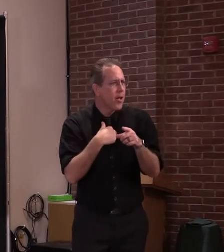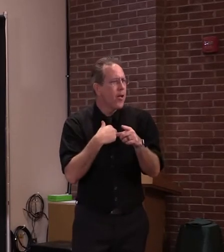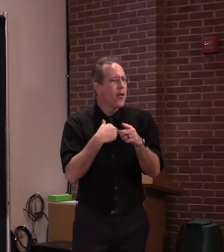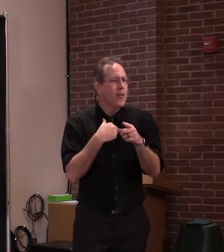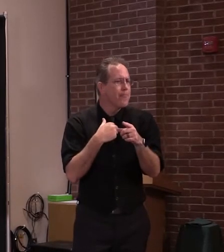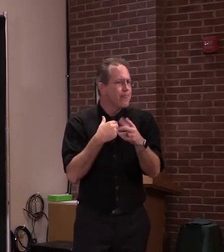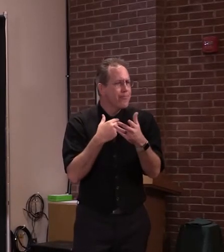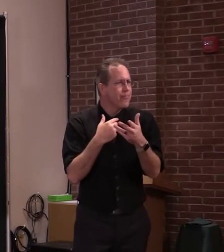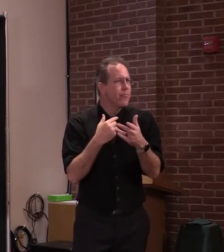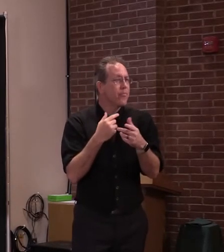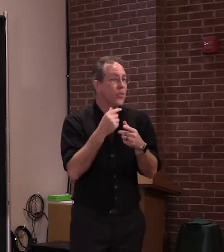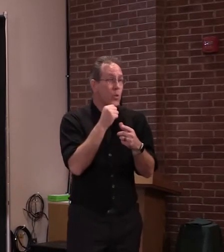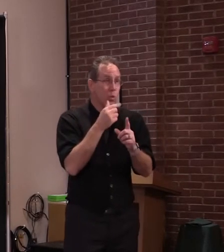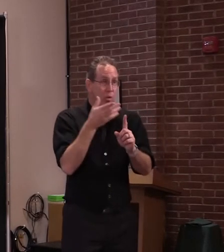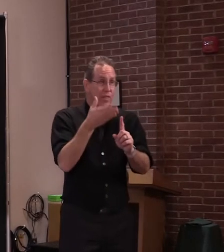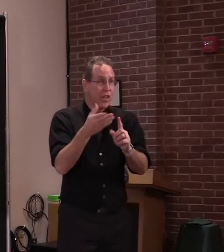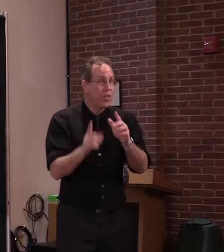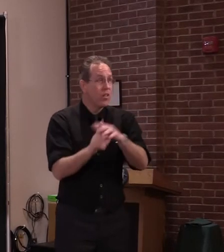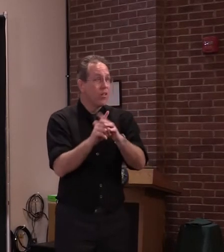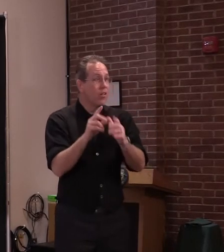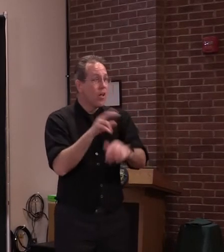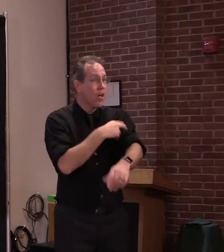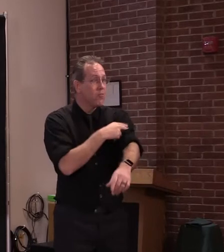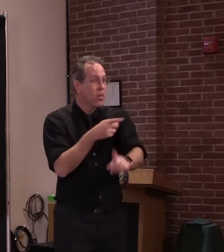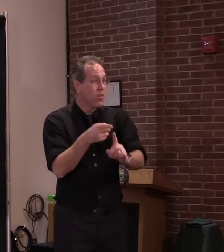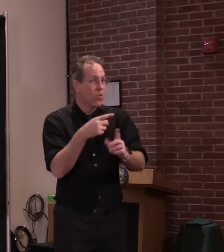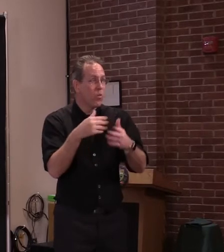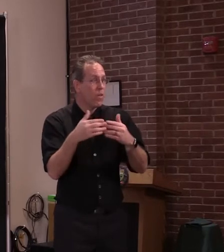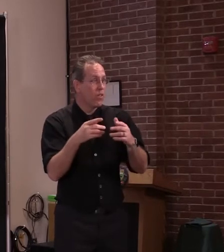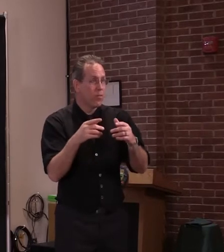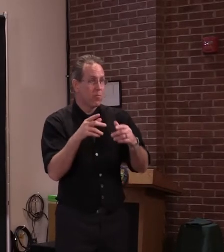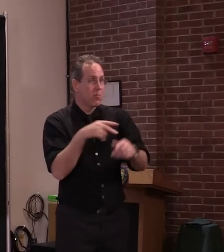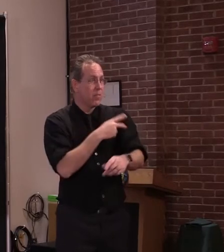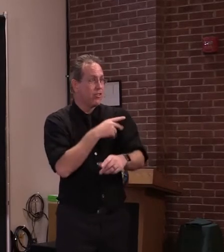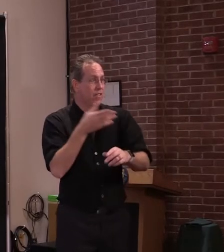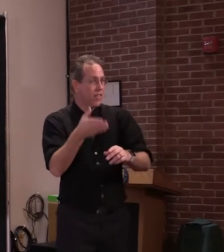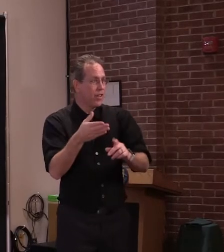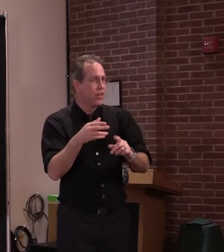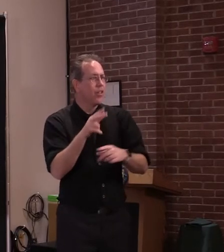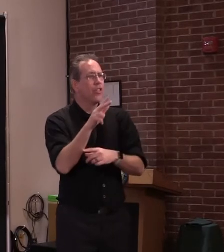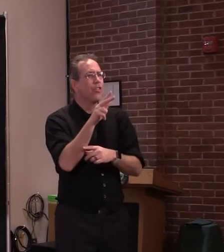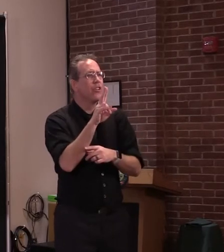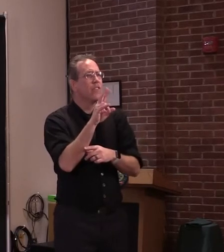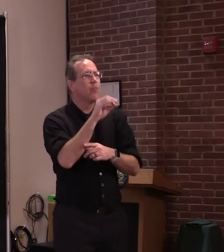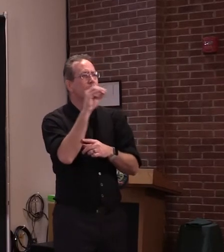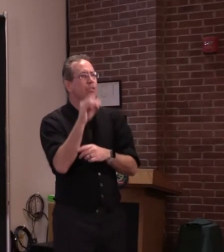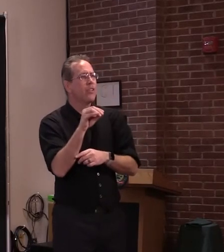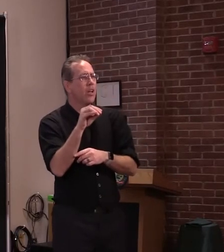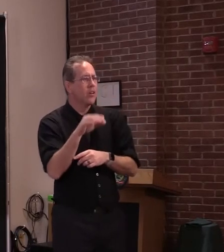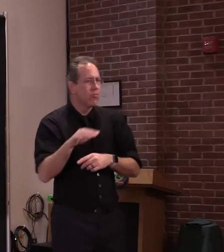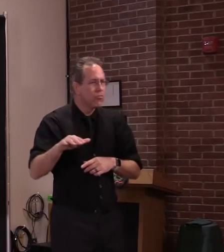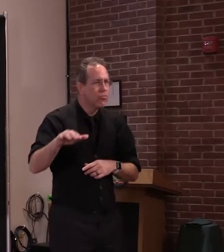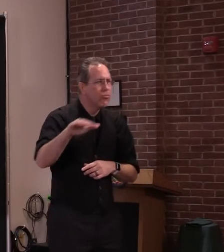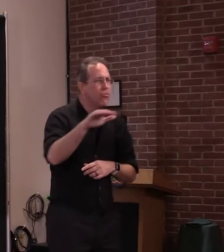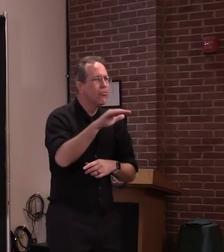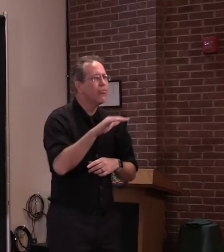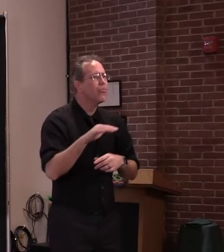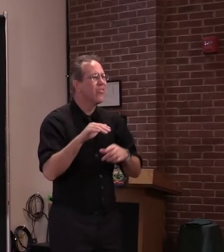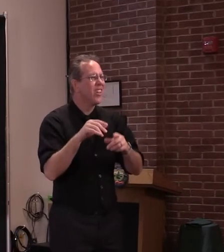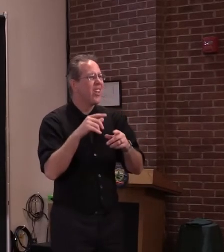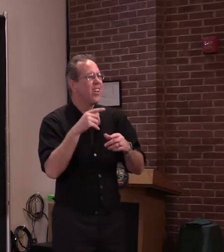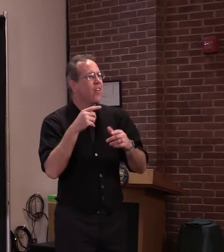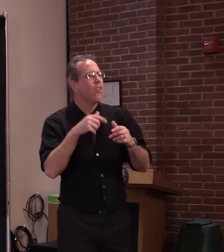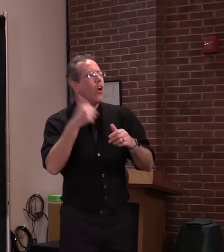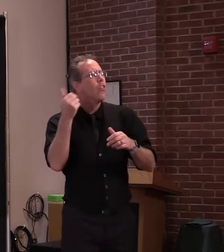the hospital are in not for COVID, but have COVID while they're there.